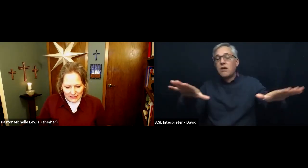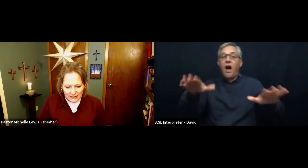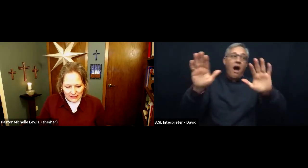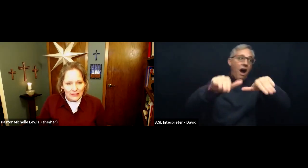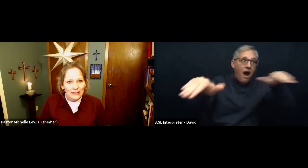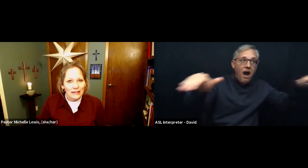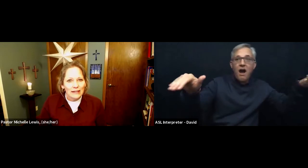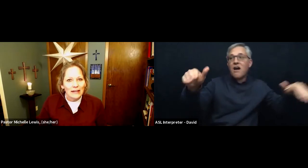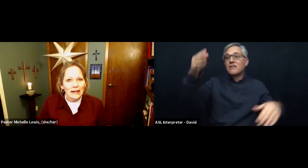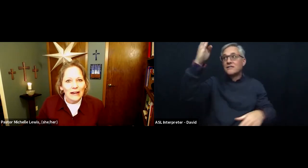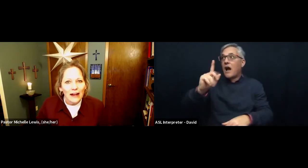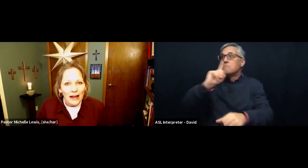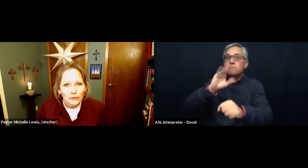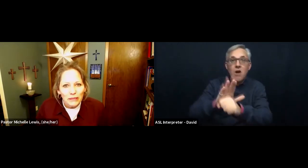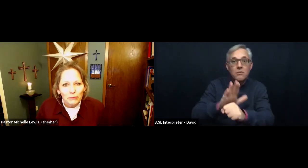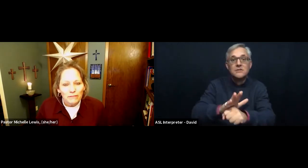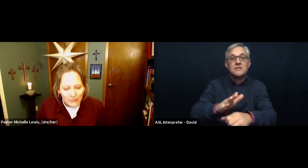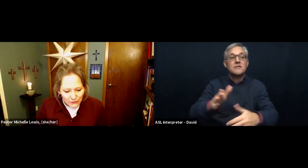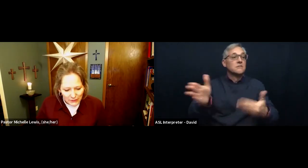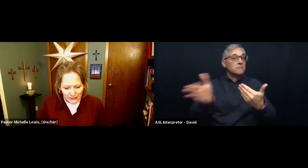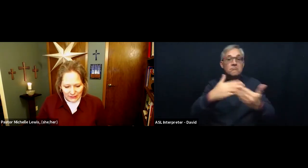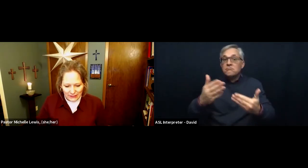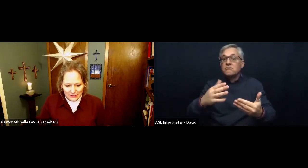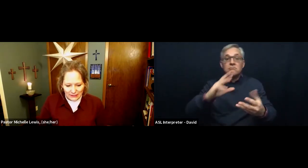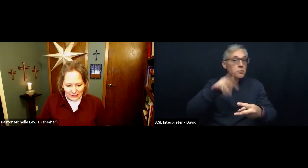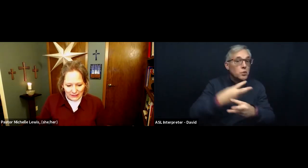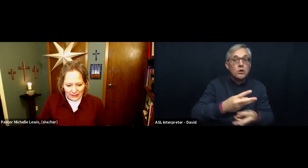happens, God will be revealed.